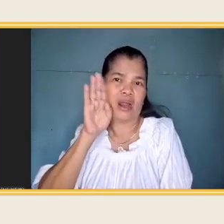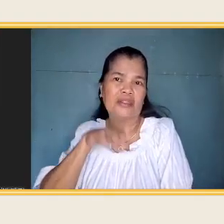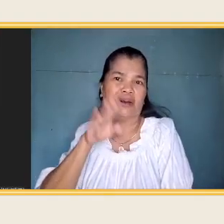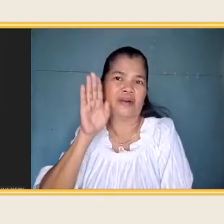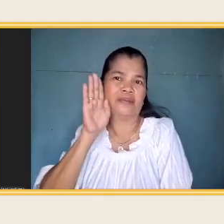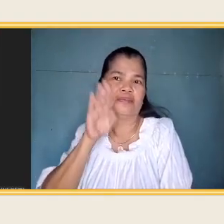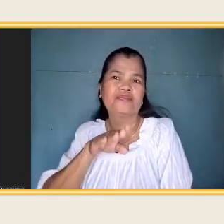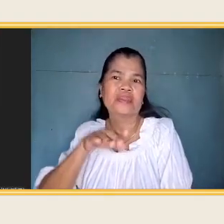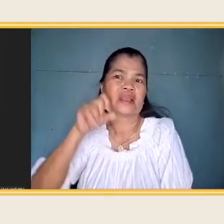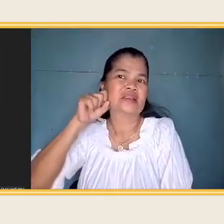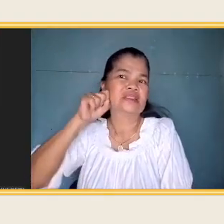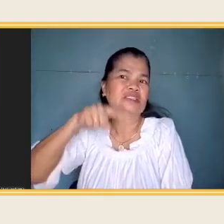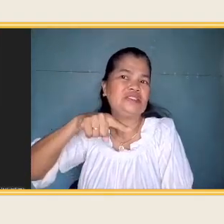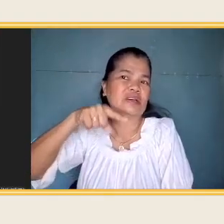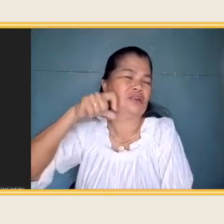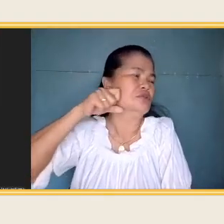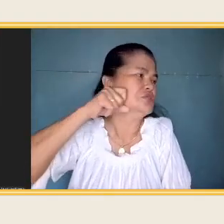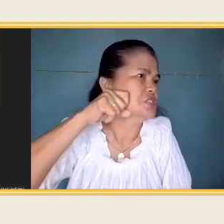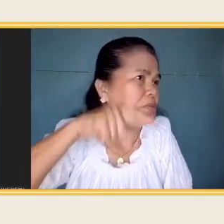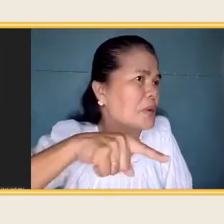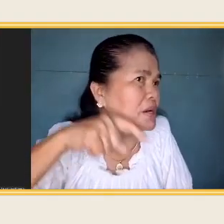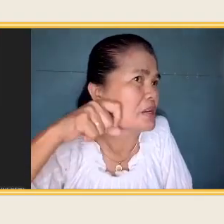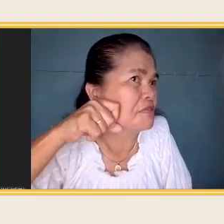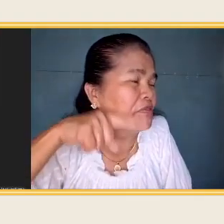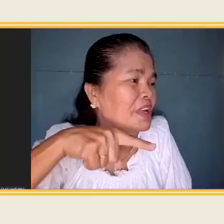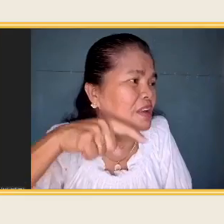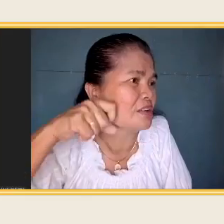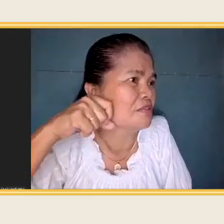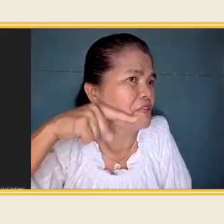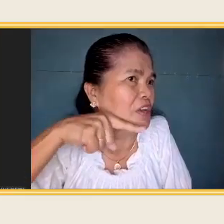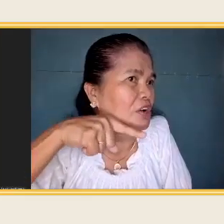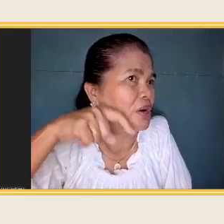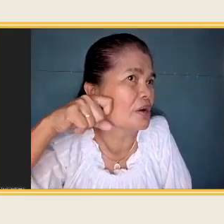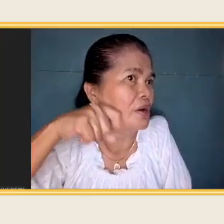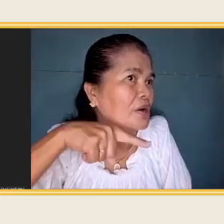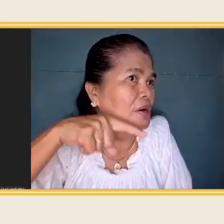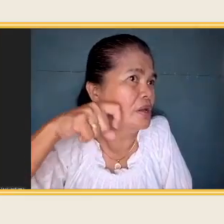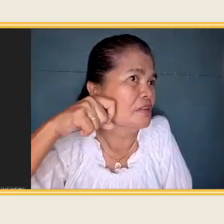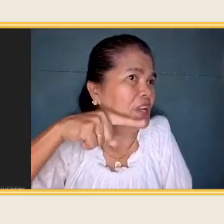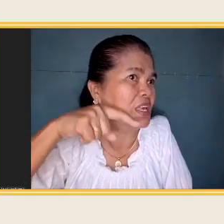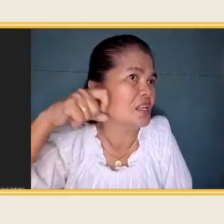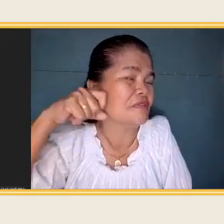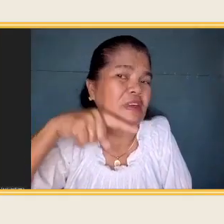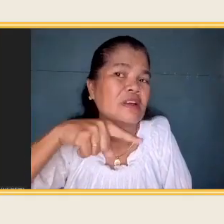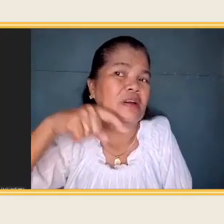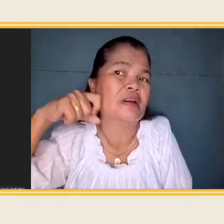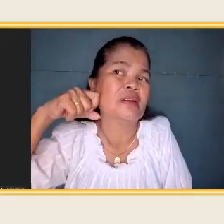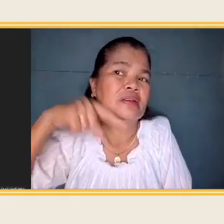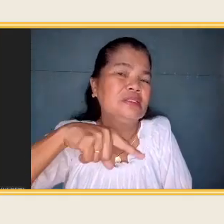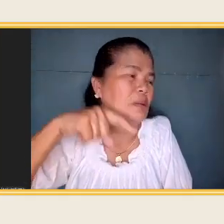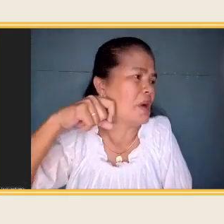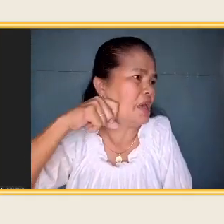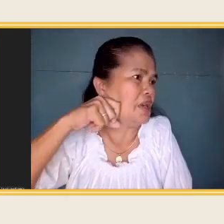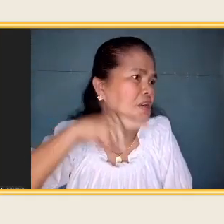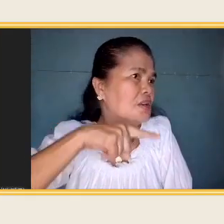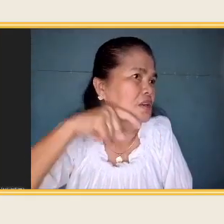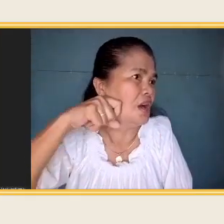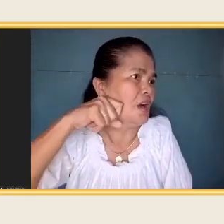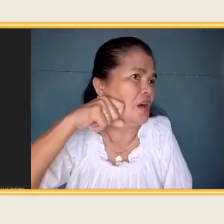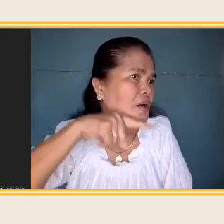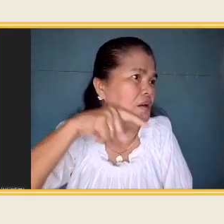ito. Brother. Sister. Yung sister, parang nag-flick lang yung finger. Flicking the finger sa